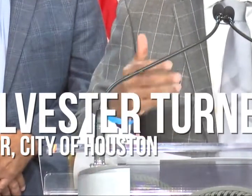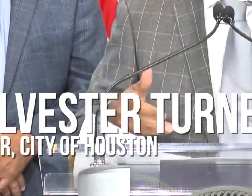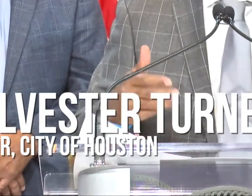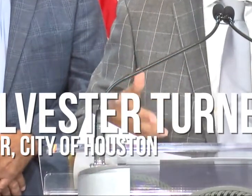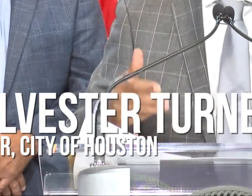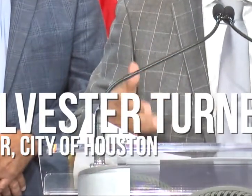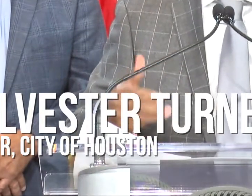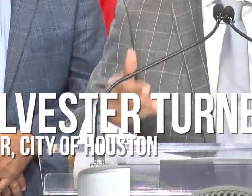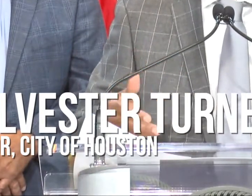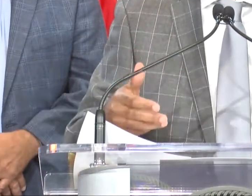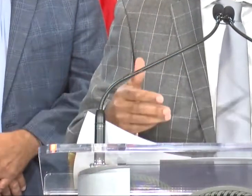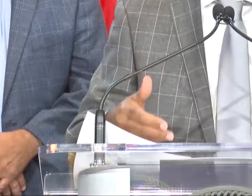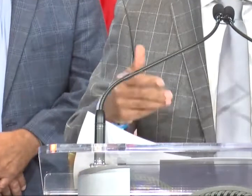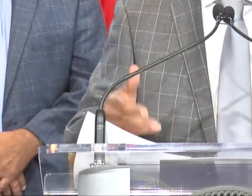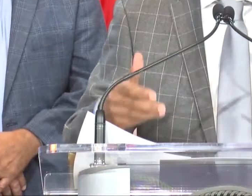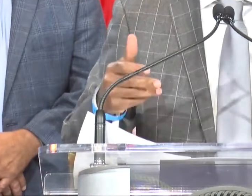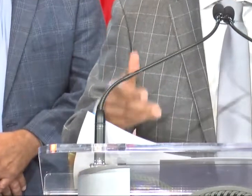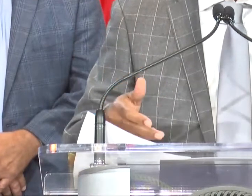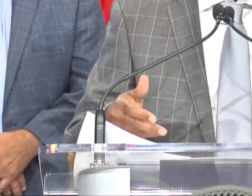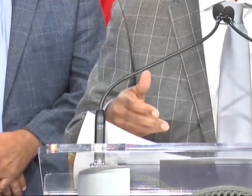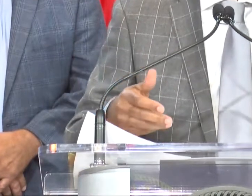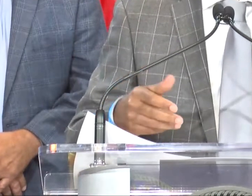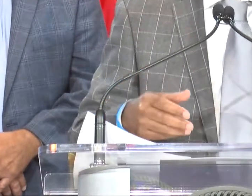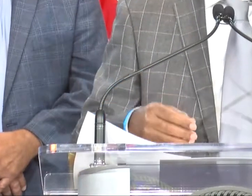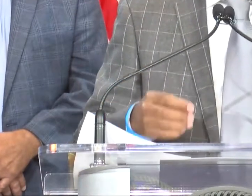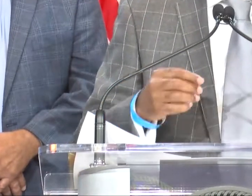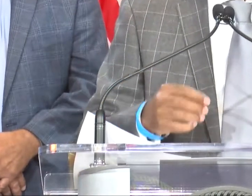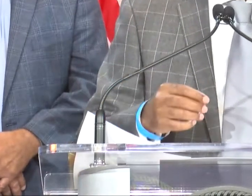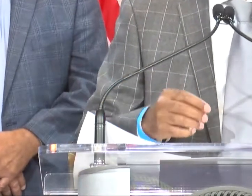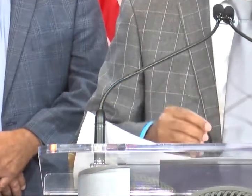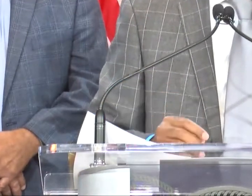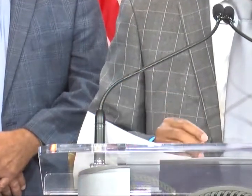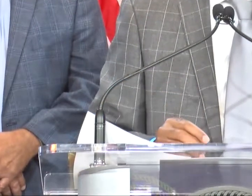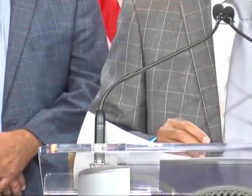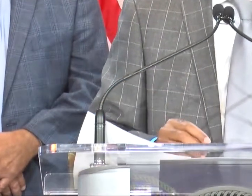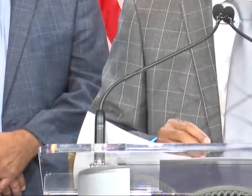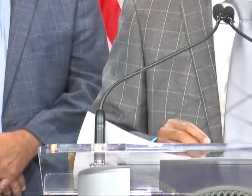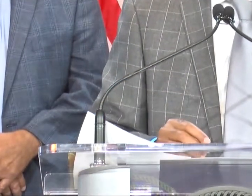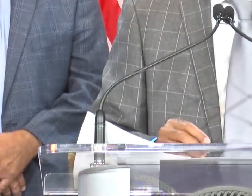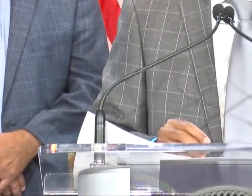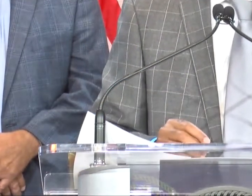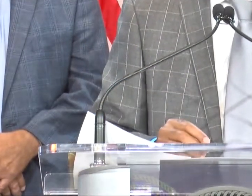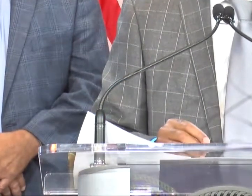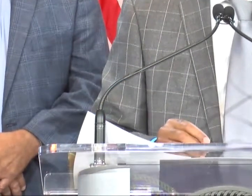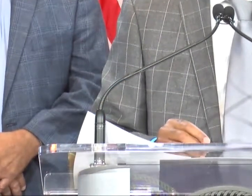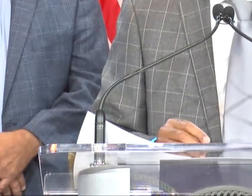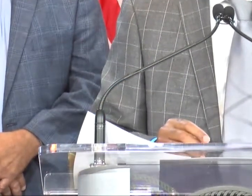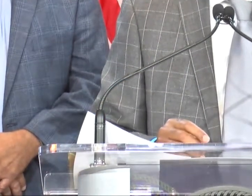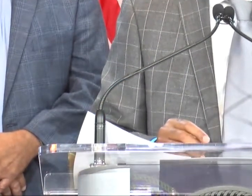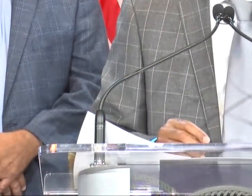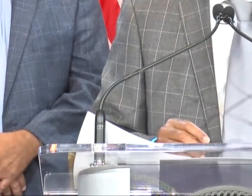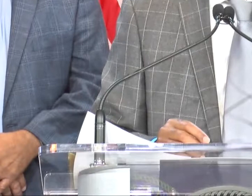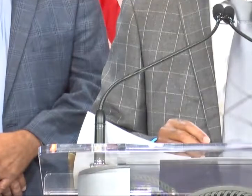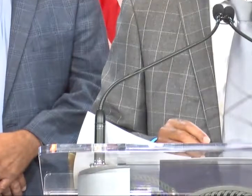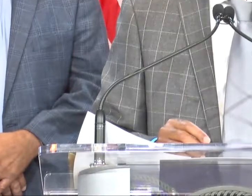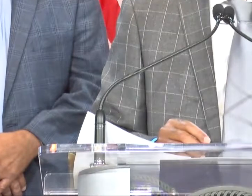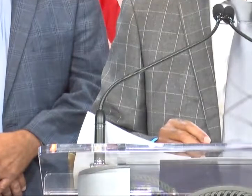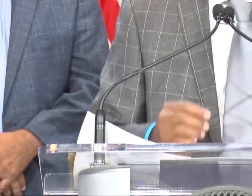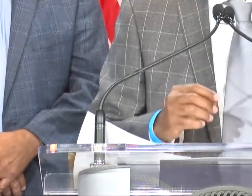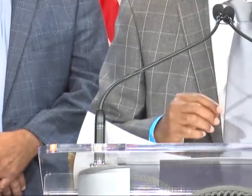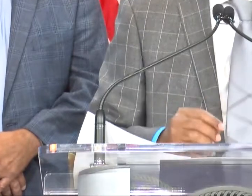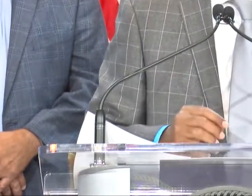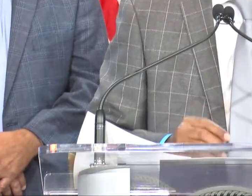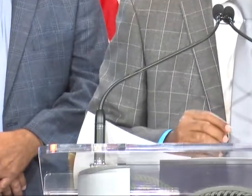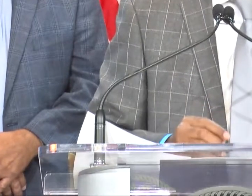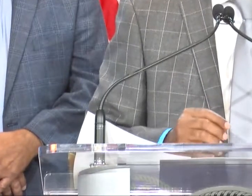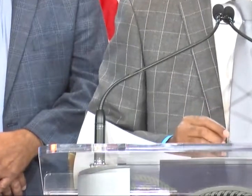same 3-bedroom home after the fact. Prior to GLO taking over completely of this program,